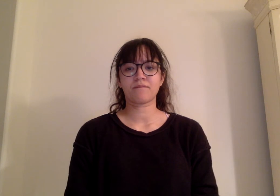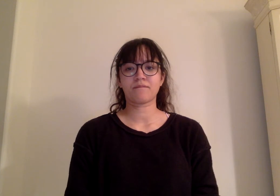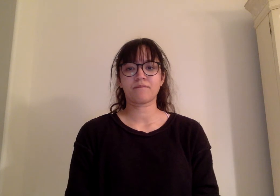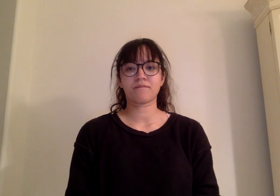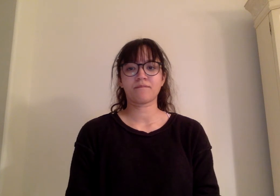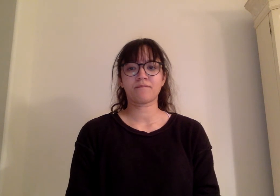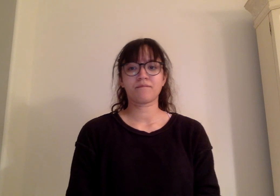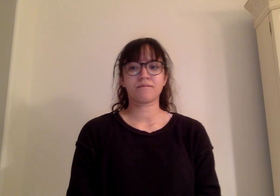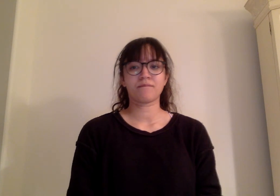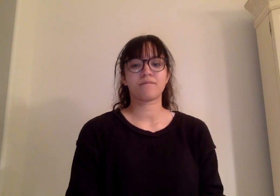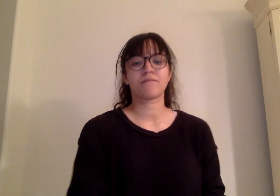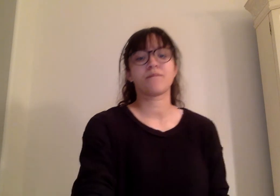their mouth.